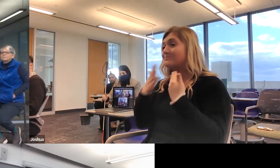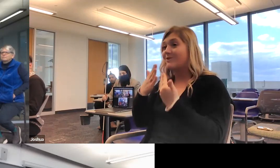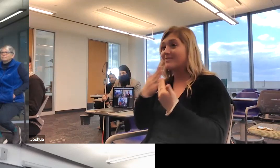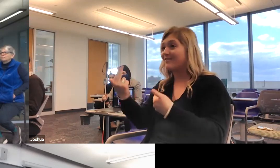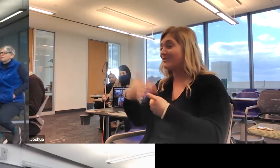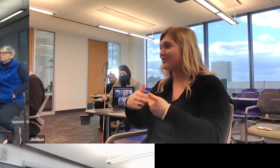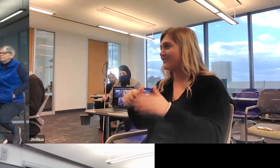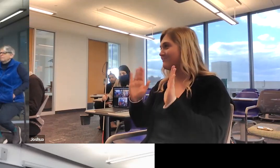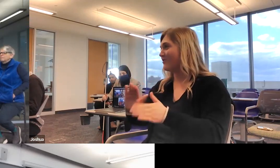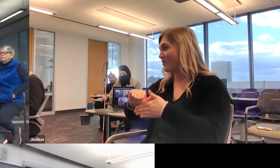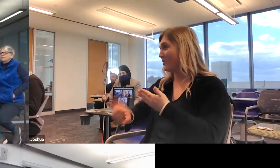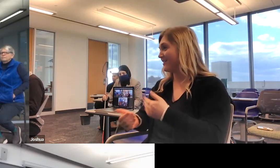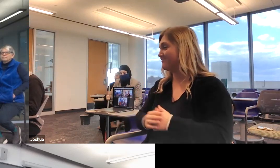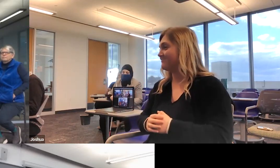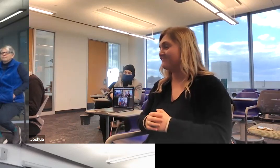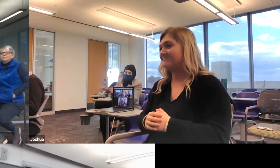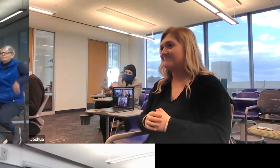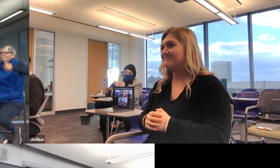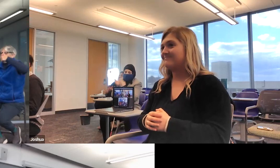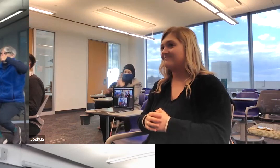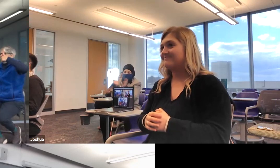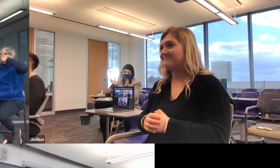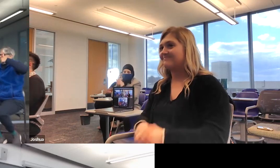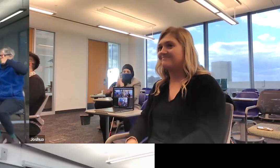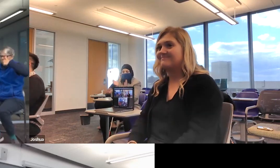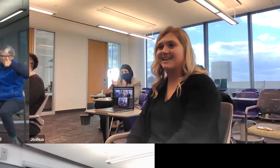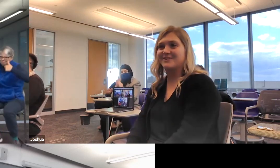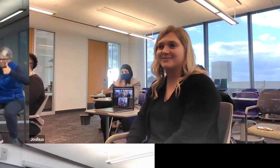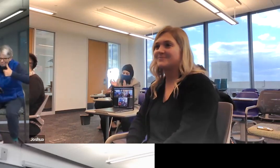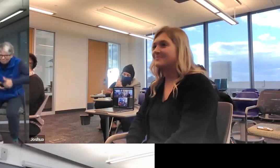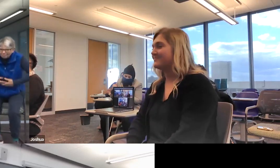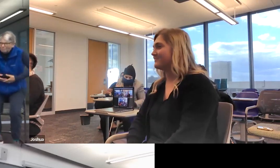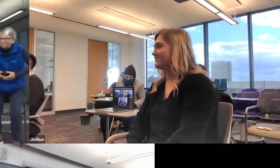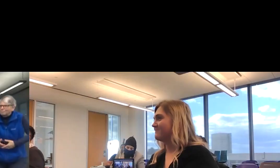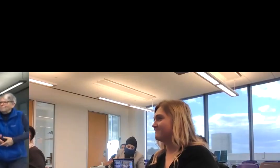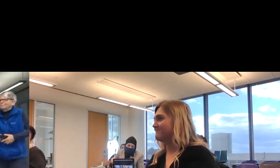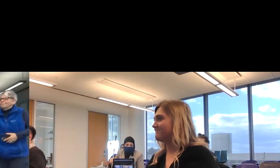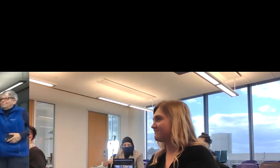thank you all for joining. Have a great weekend.